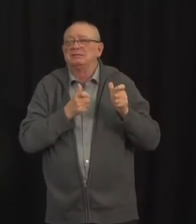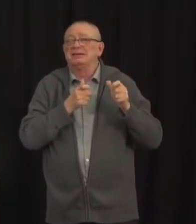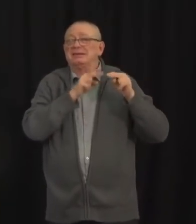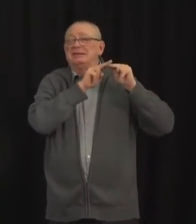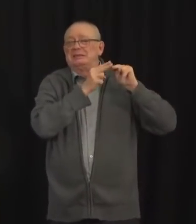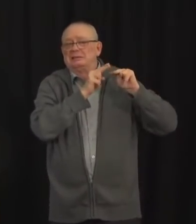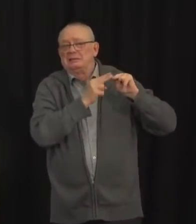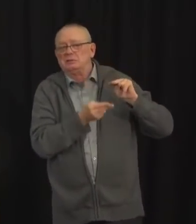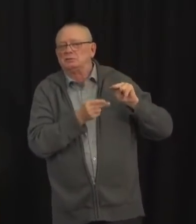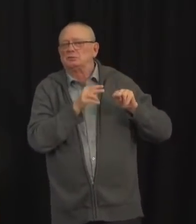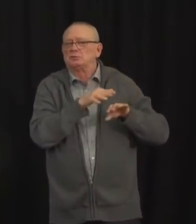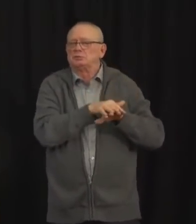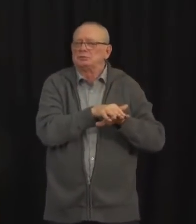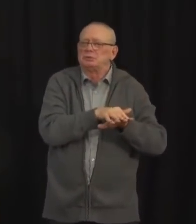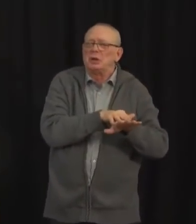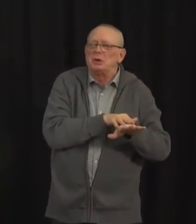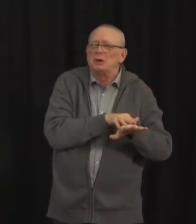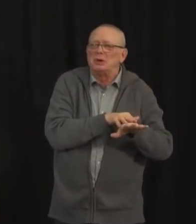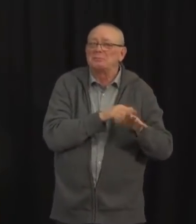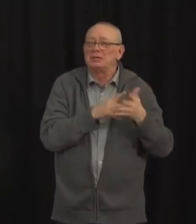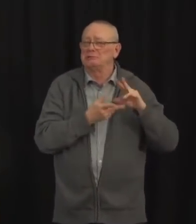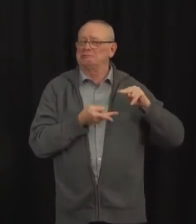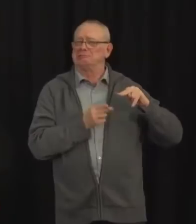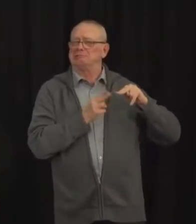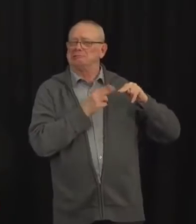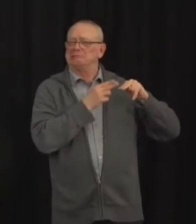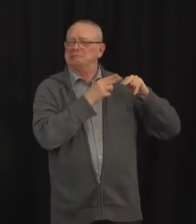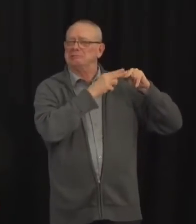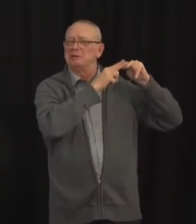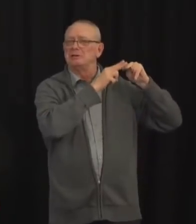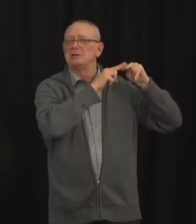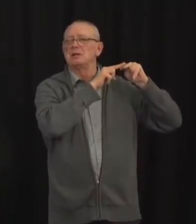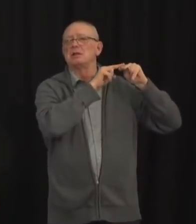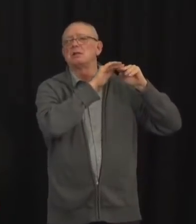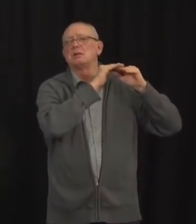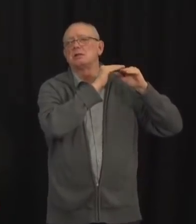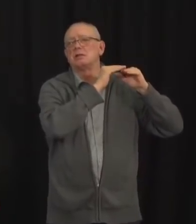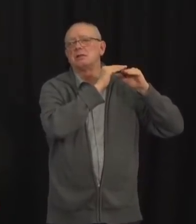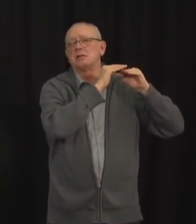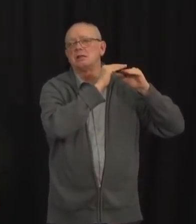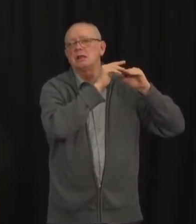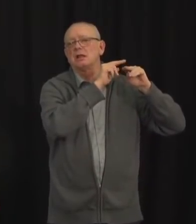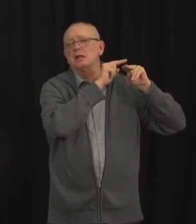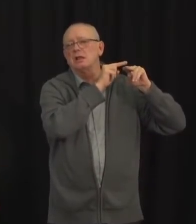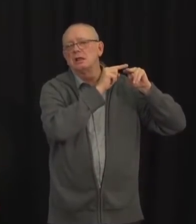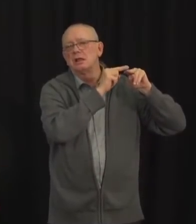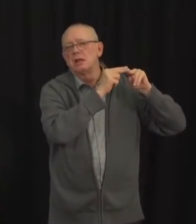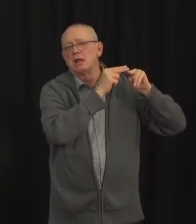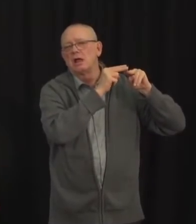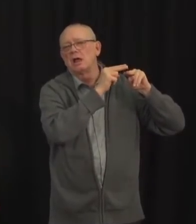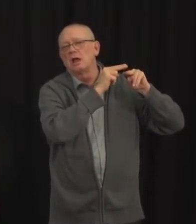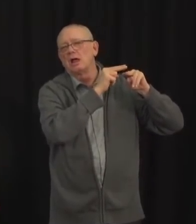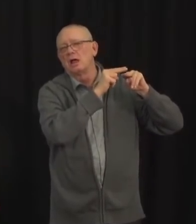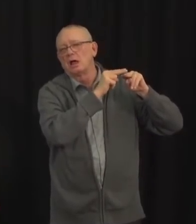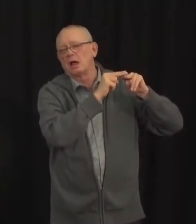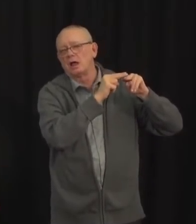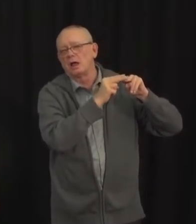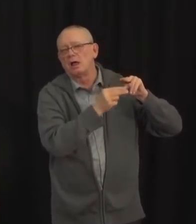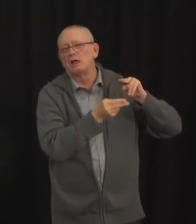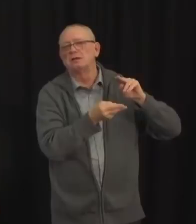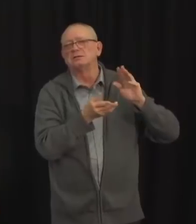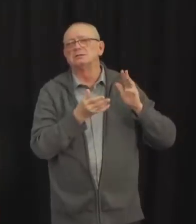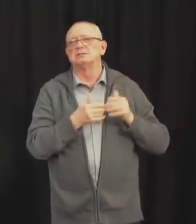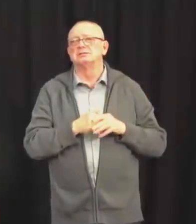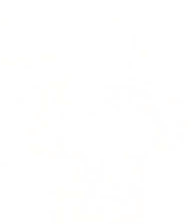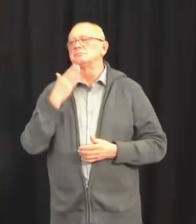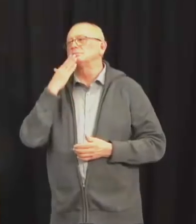and ICU admissions will likely continue to rise in the coming weeks. In other words, the path down the peak is much slower than